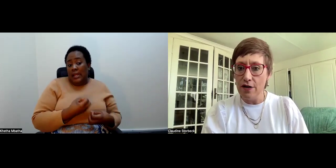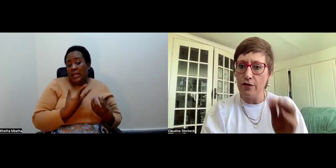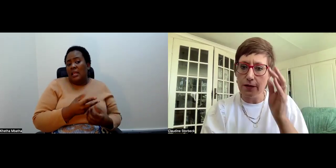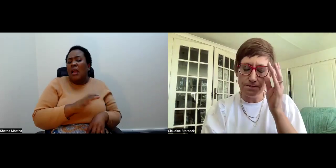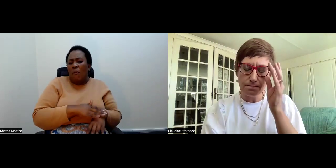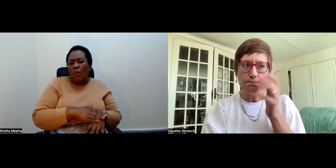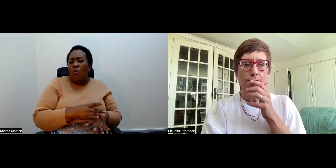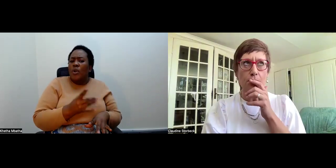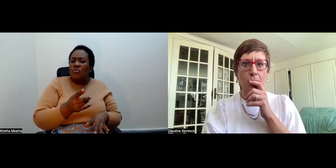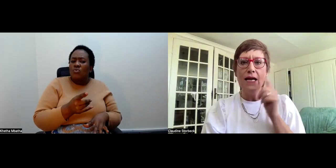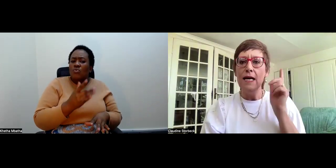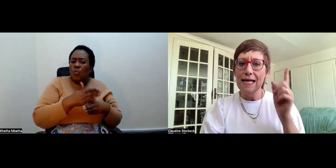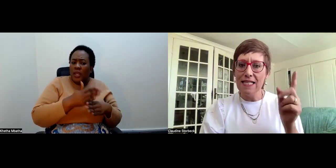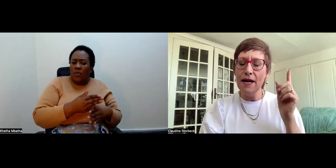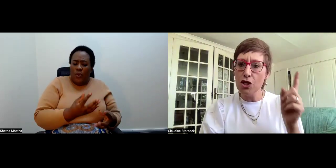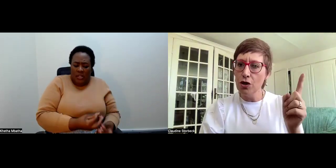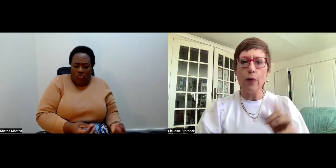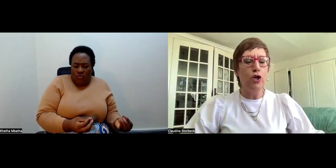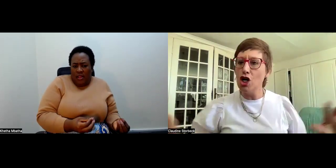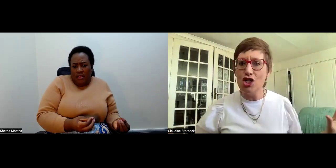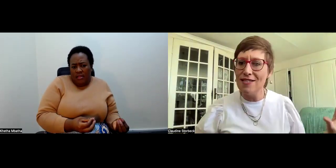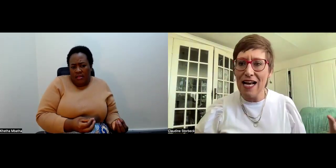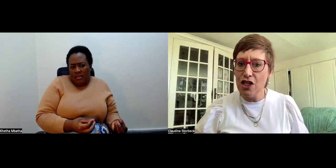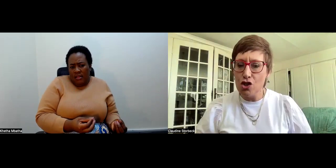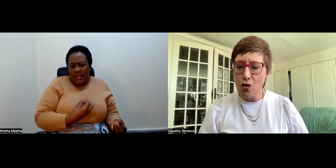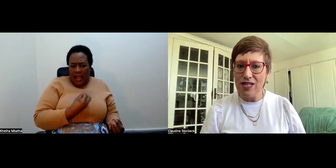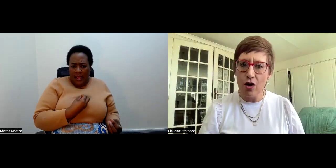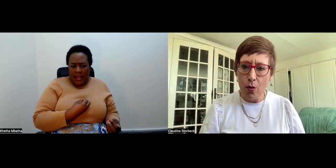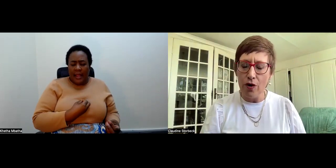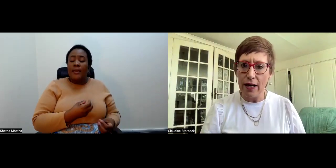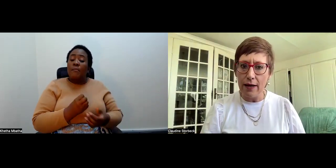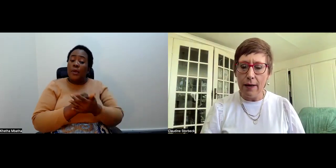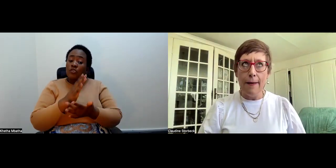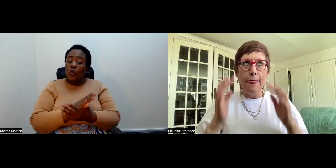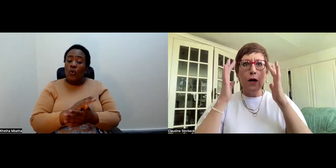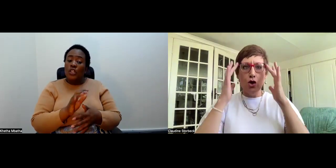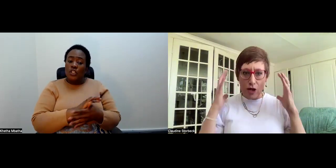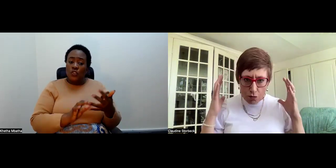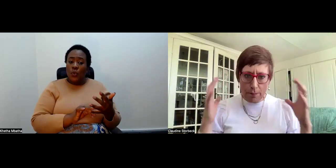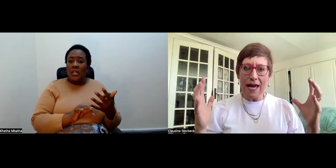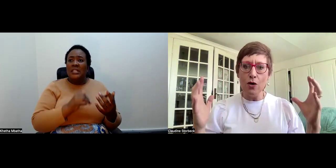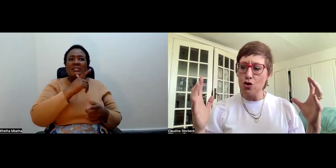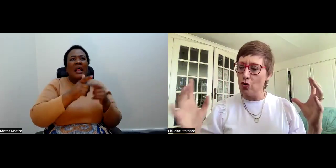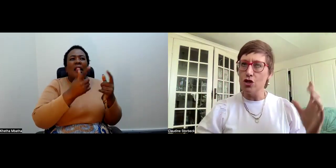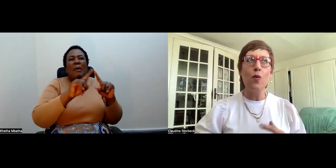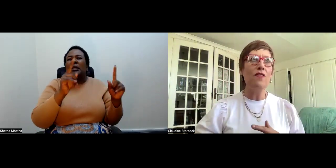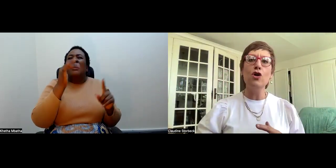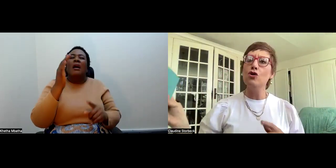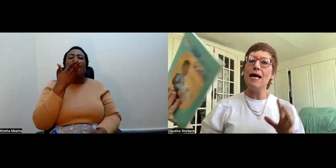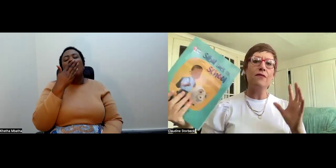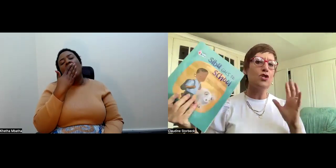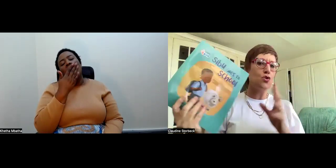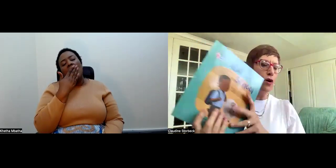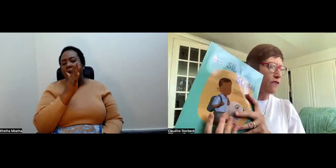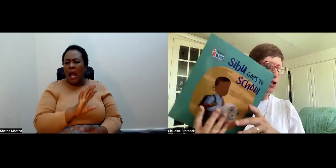It's wonderful. Let's make sure that we're not just telling stories that are boring. You need to prepare your story. So whether